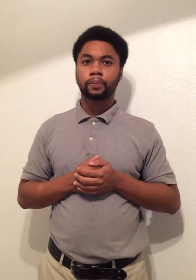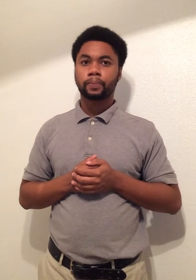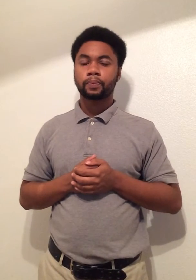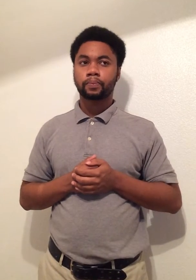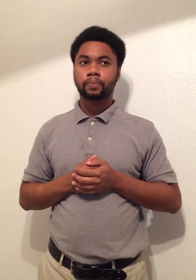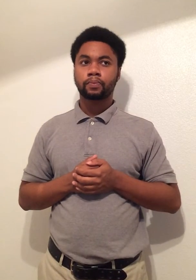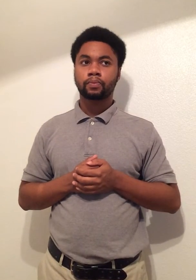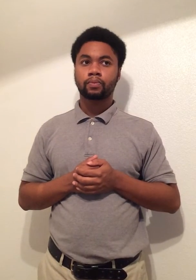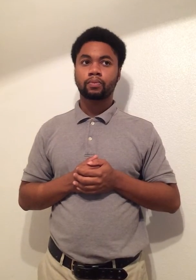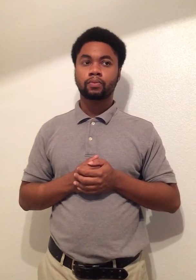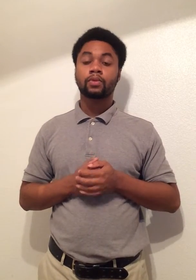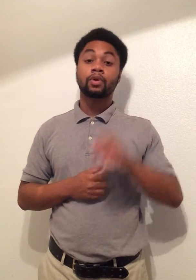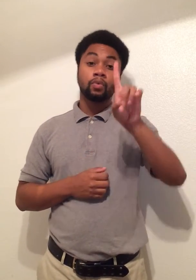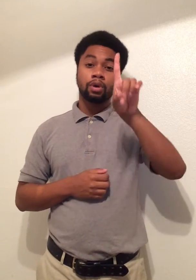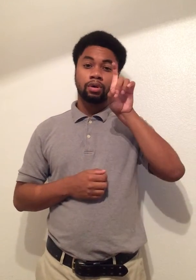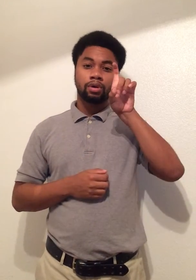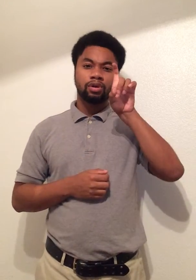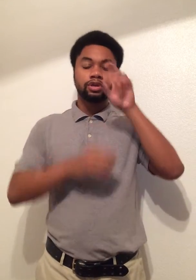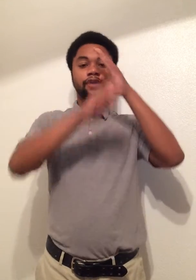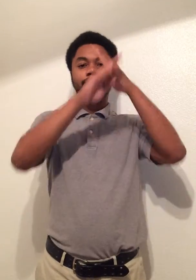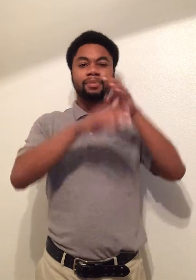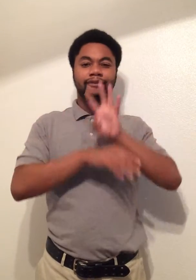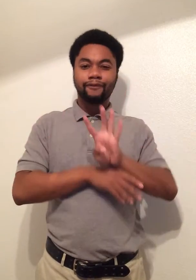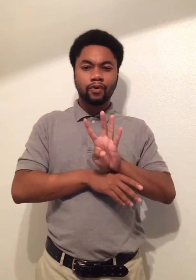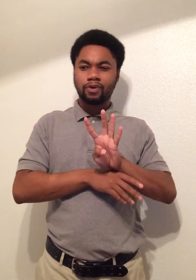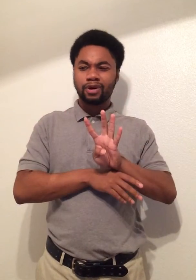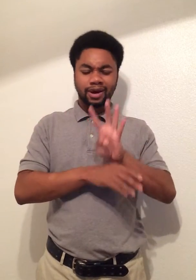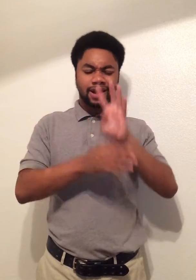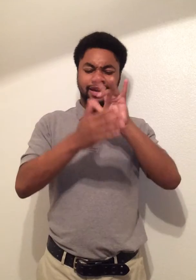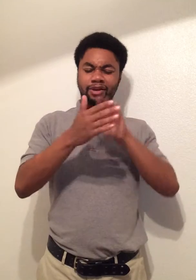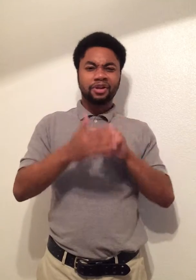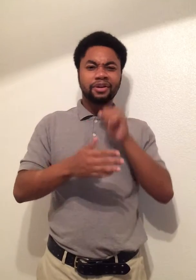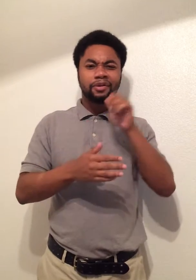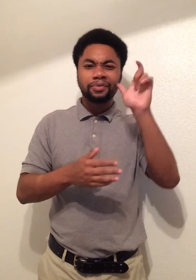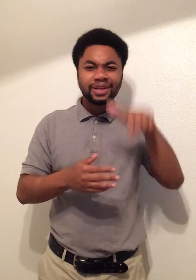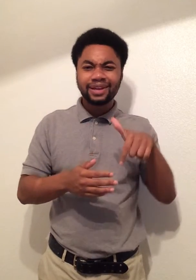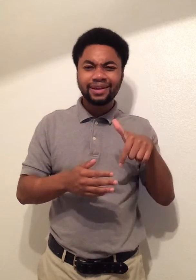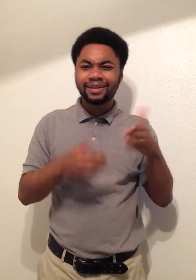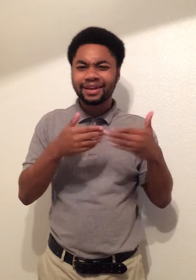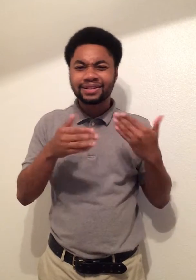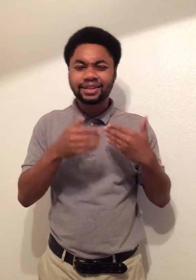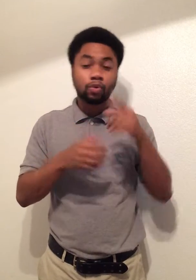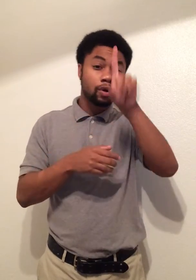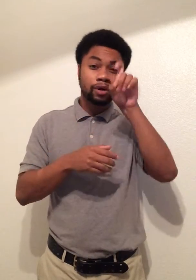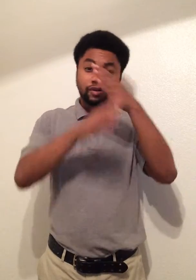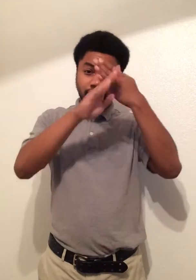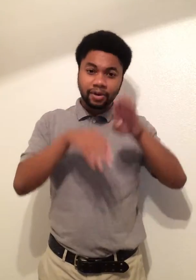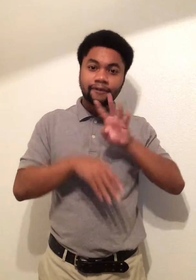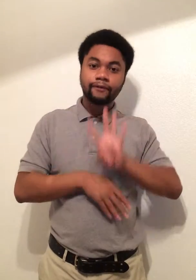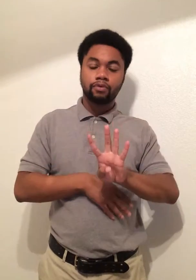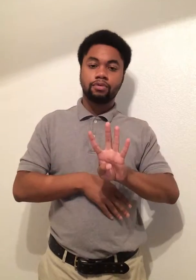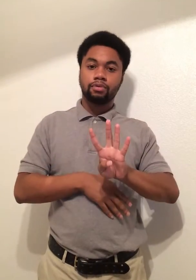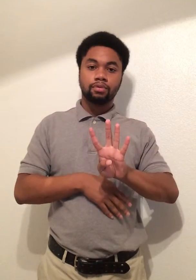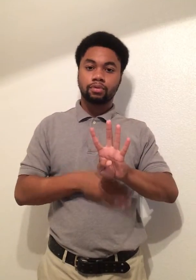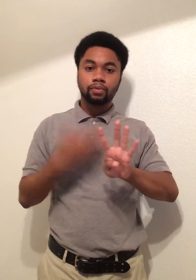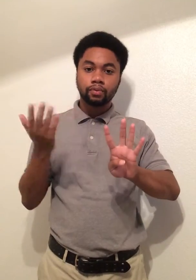100 divided by 4. You guys should not have needed a calculator for 100 divided by 4. What is 100 divided by 4?